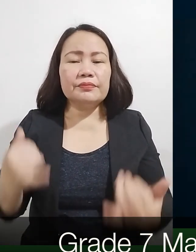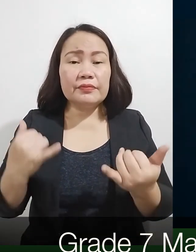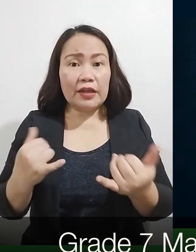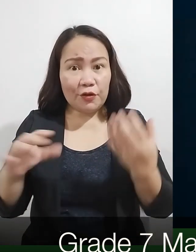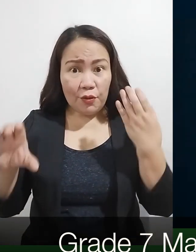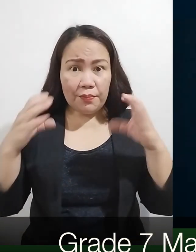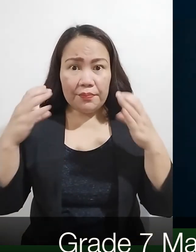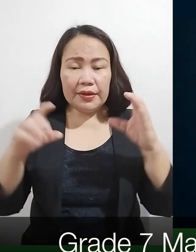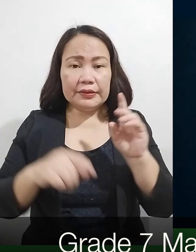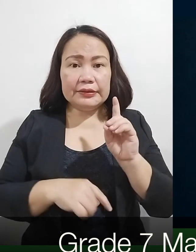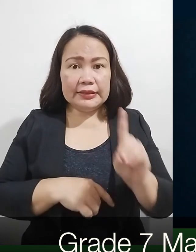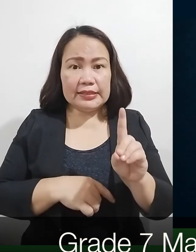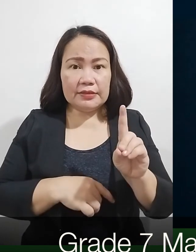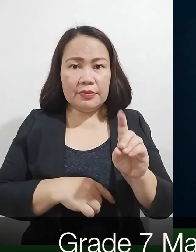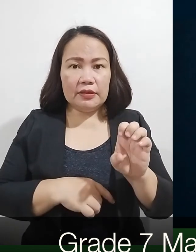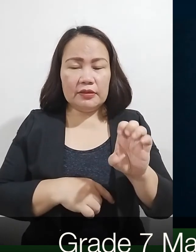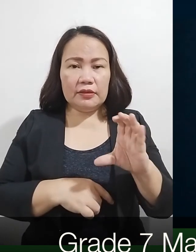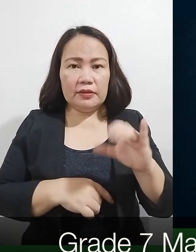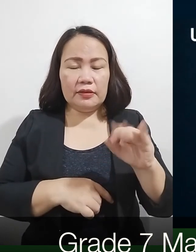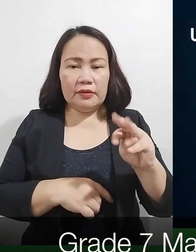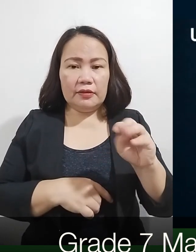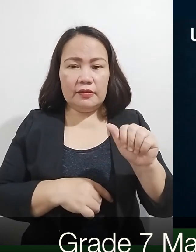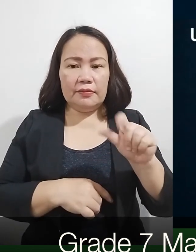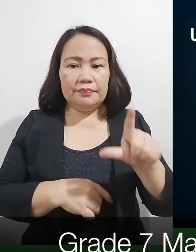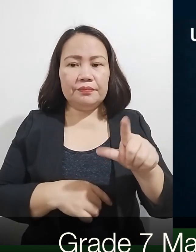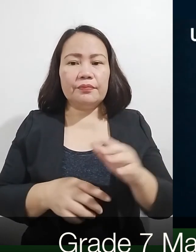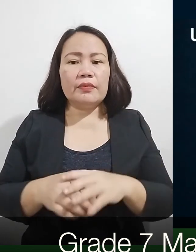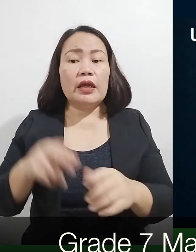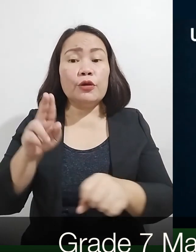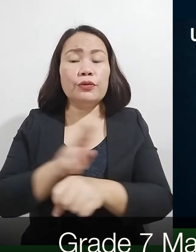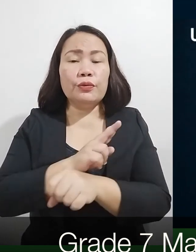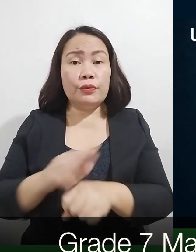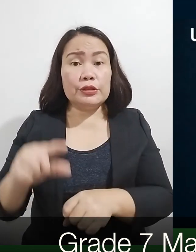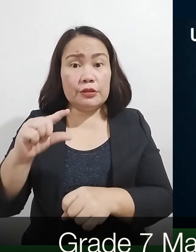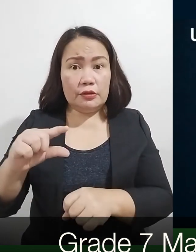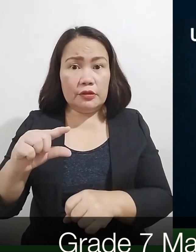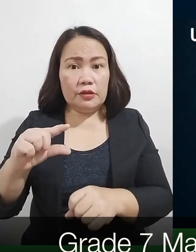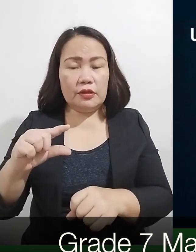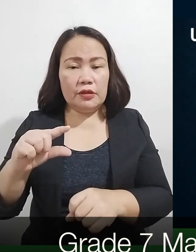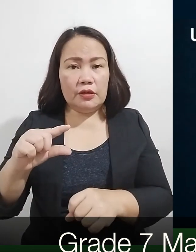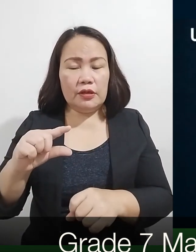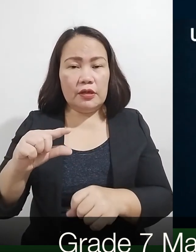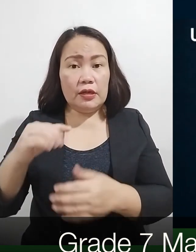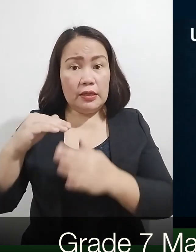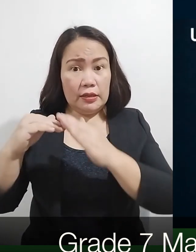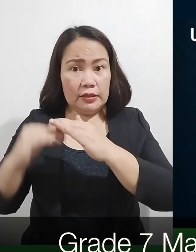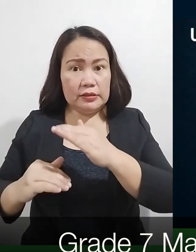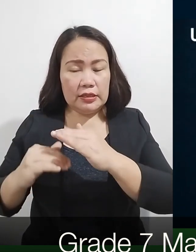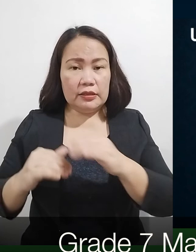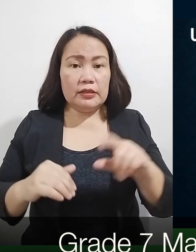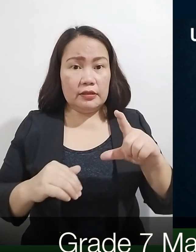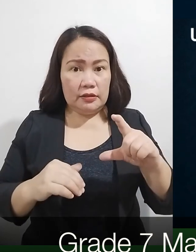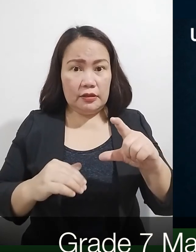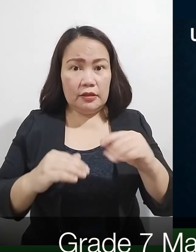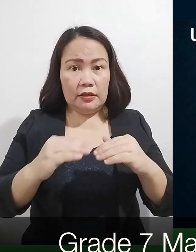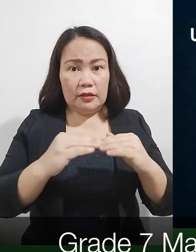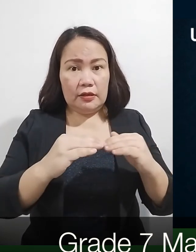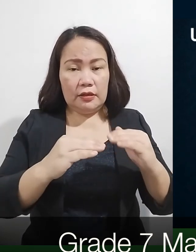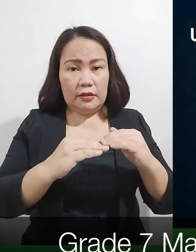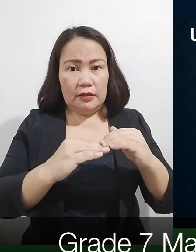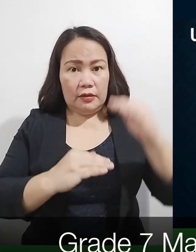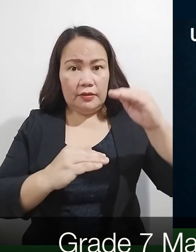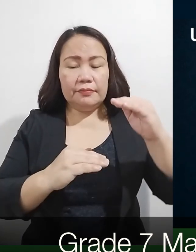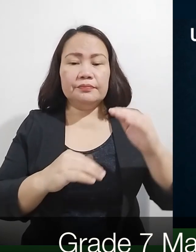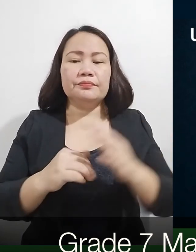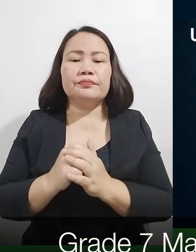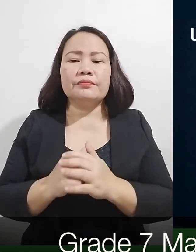Okay, let us compare decimals. How are you gonna compare decimals? So, let us use less than, greater than, or equal sign in comparing